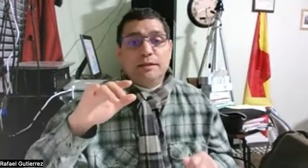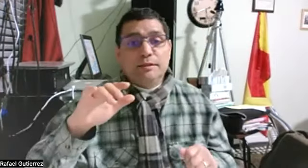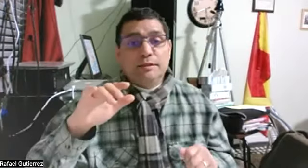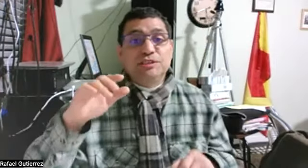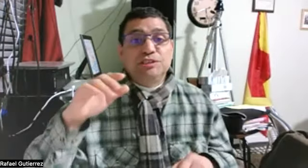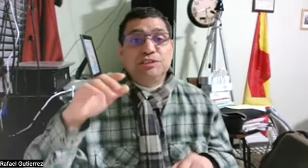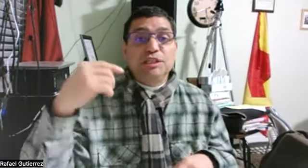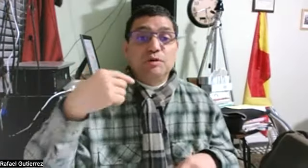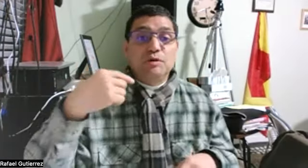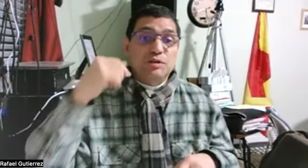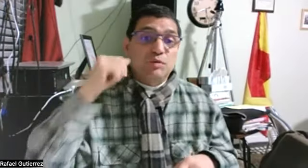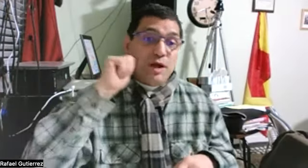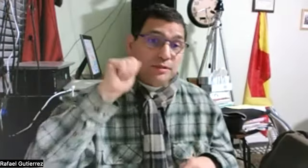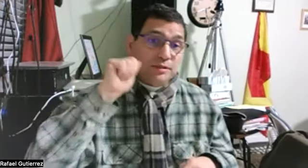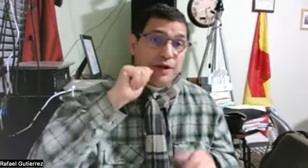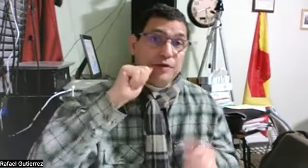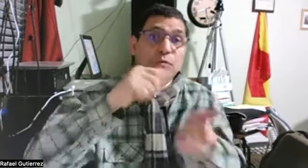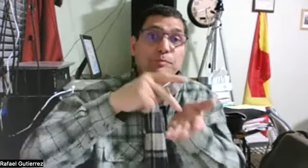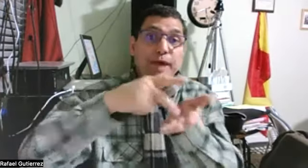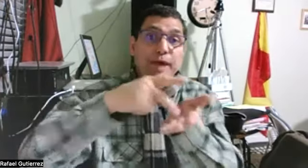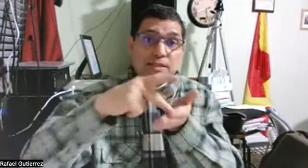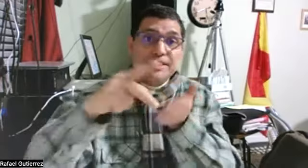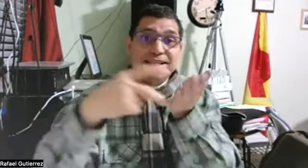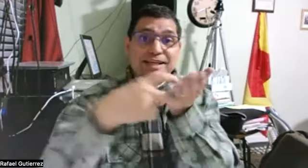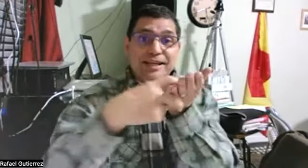And she was the one, the girl who paid the ticket